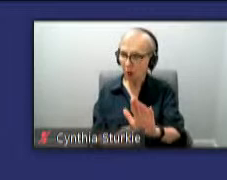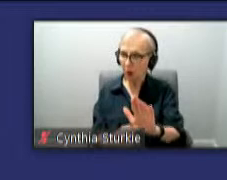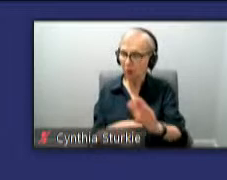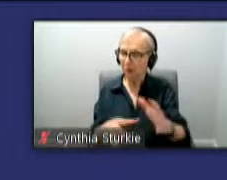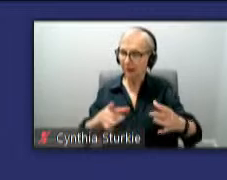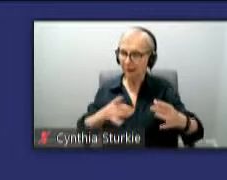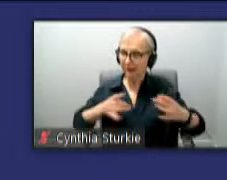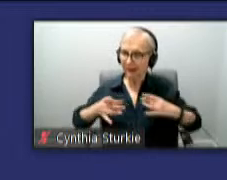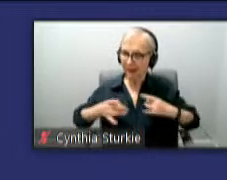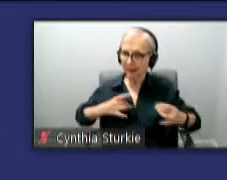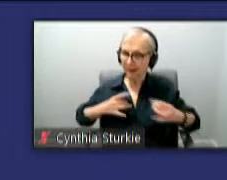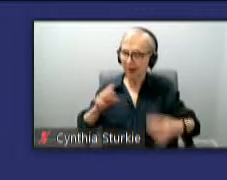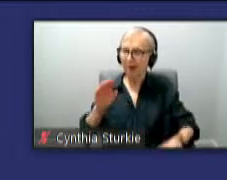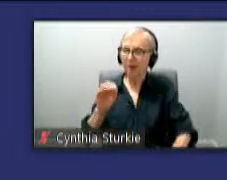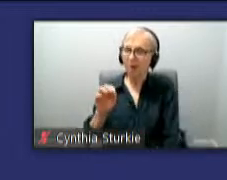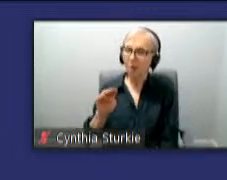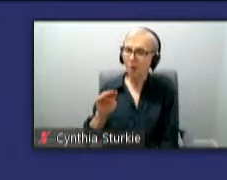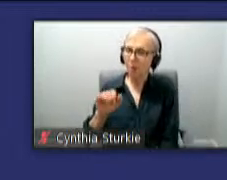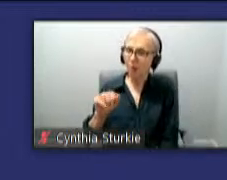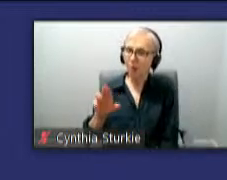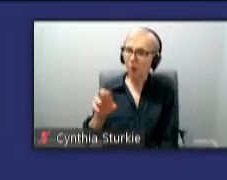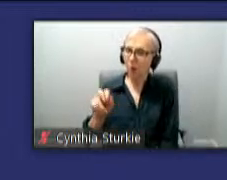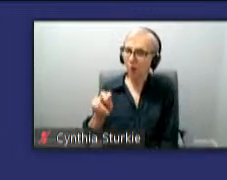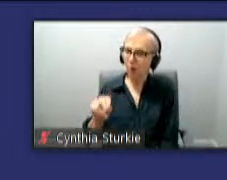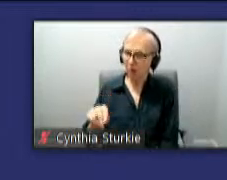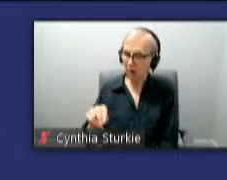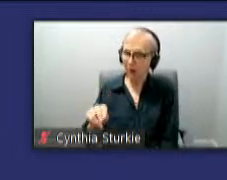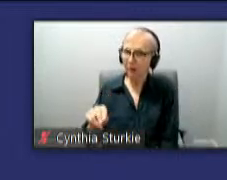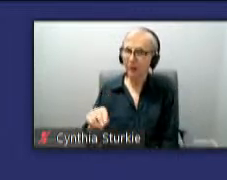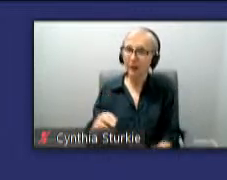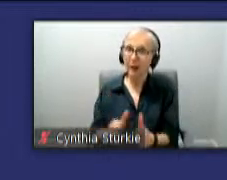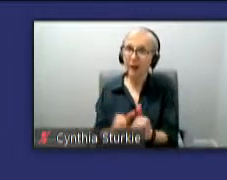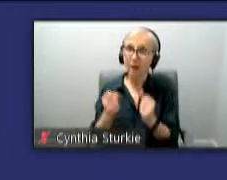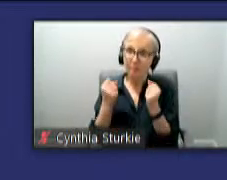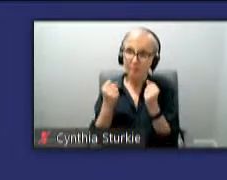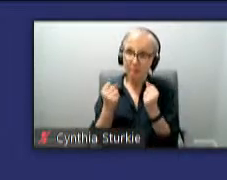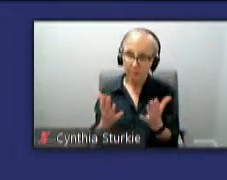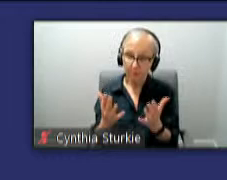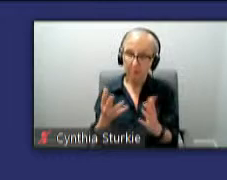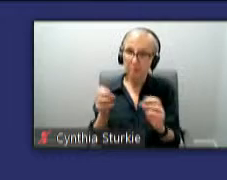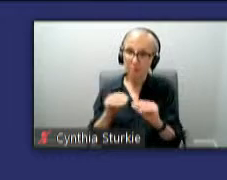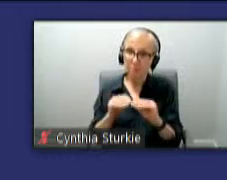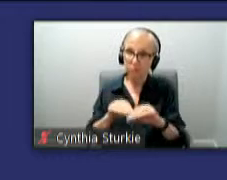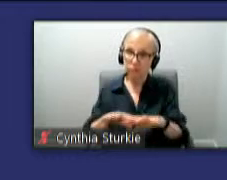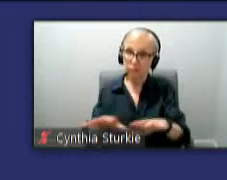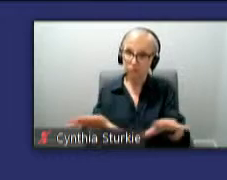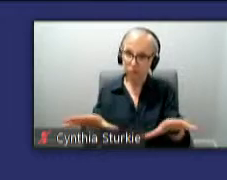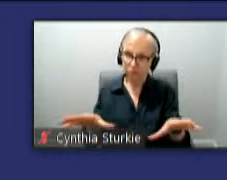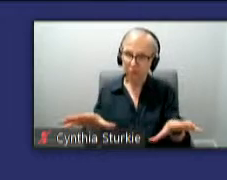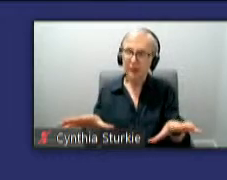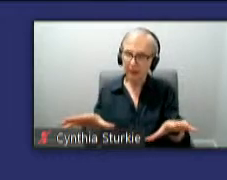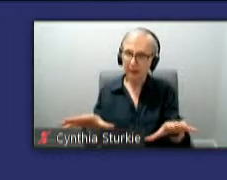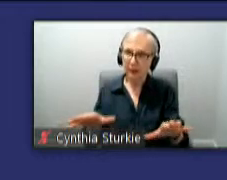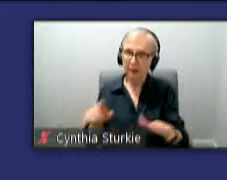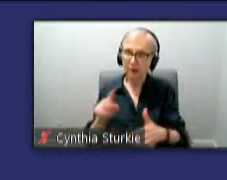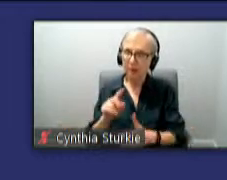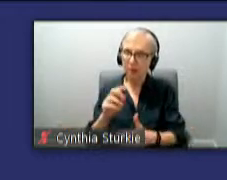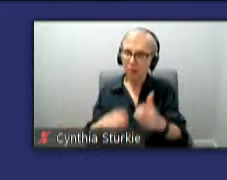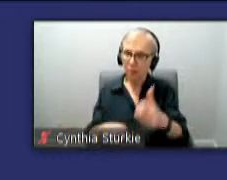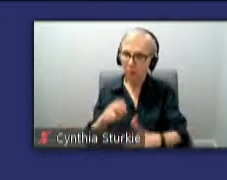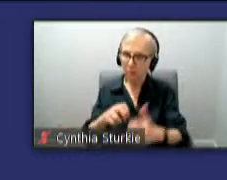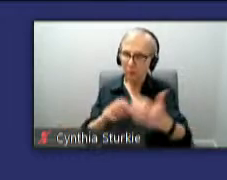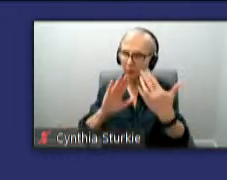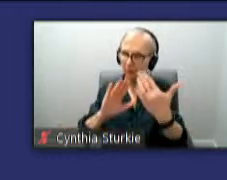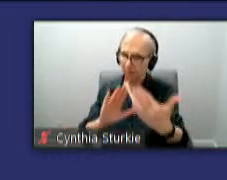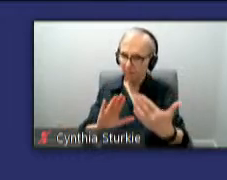of the Omicron wave and the true magnitude of what we have faced really throughout the pandemic, making where we